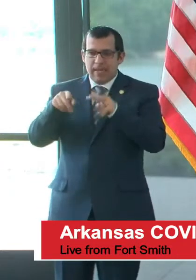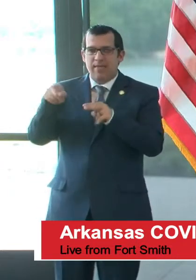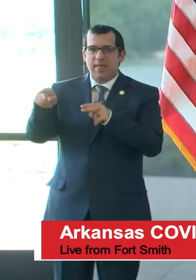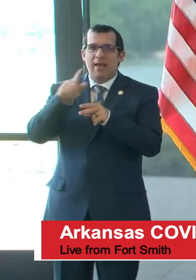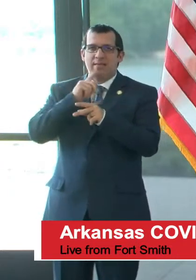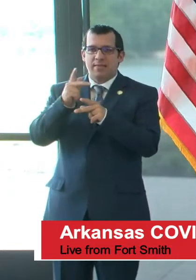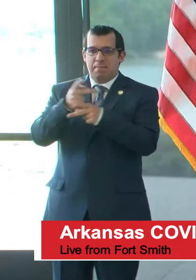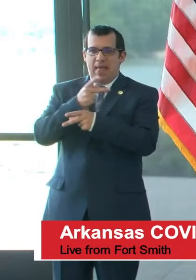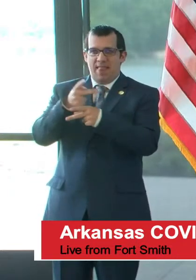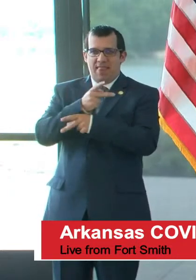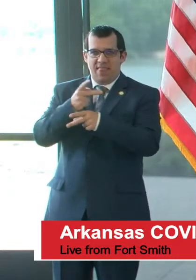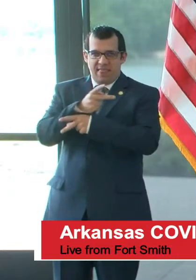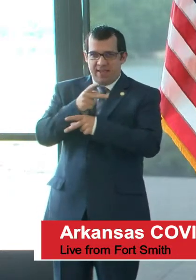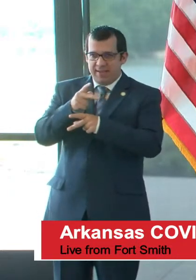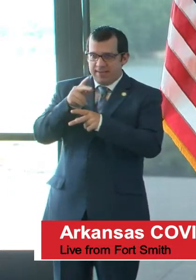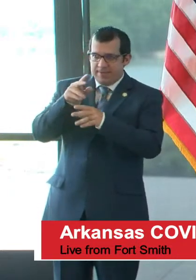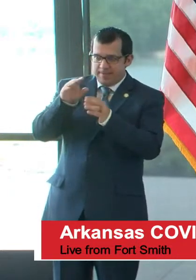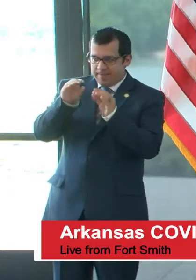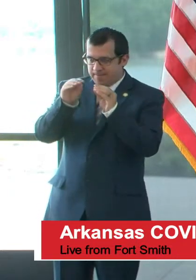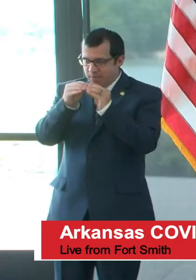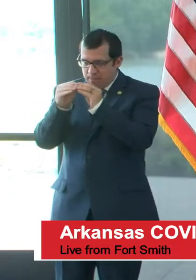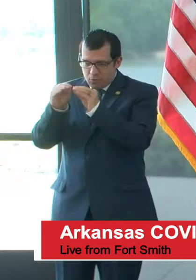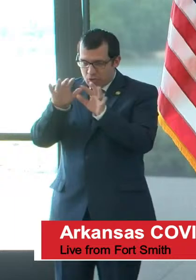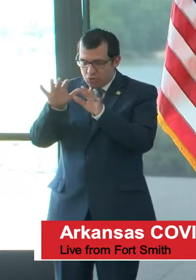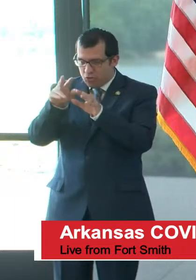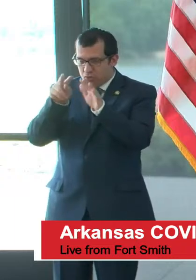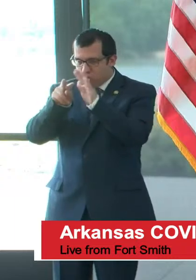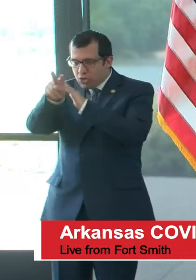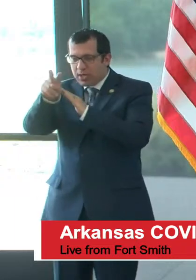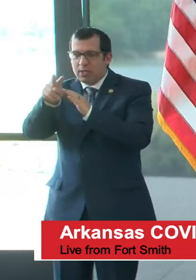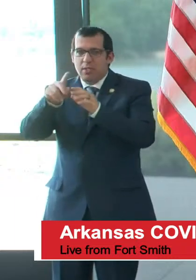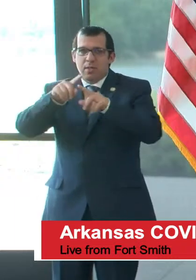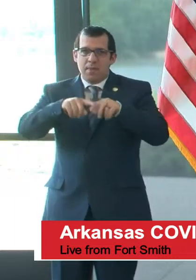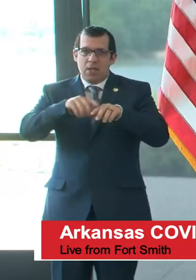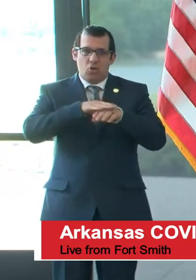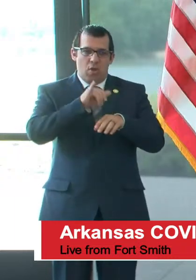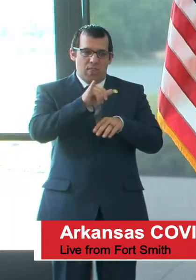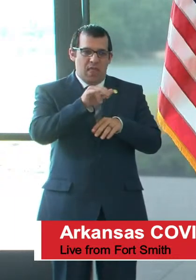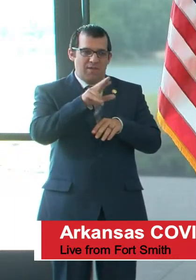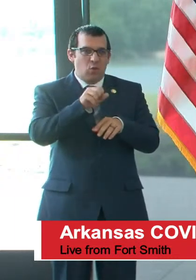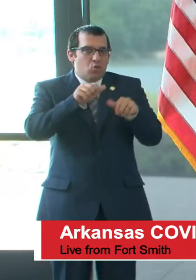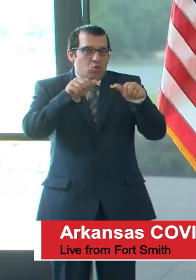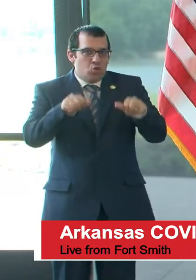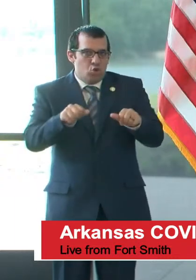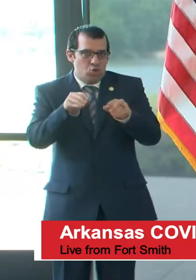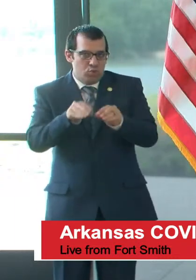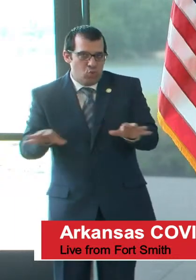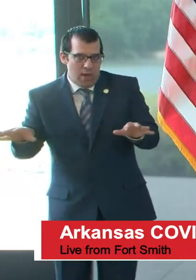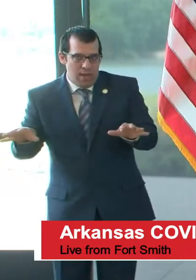mathematical projections based upon how the virus could spread.